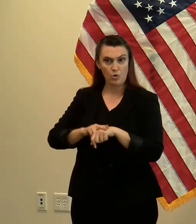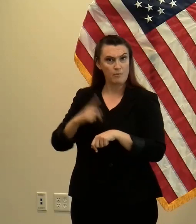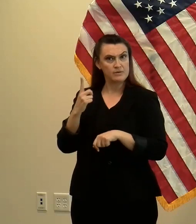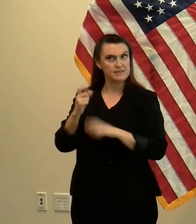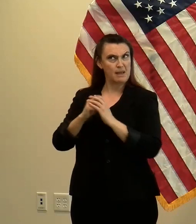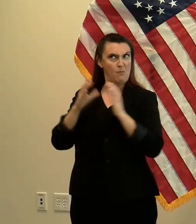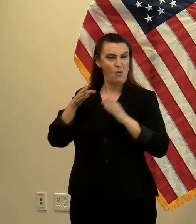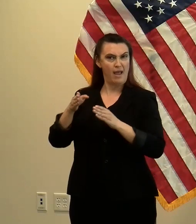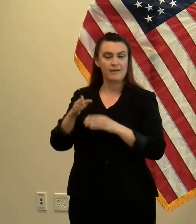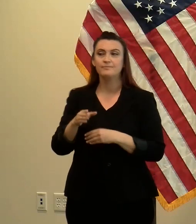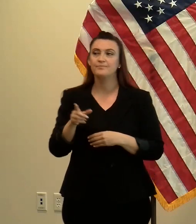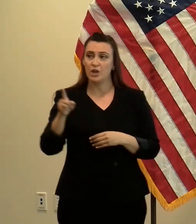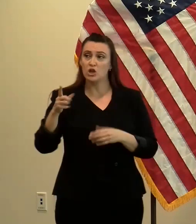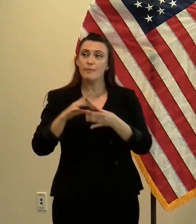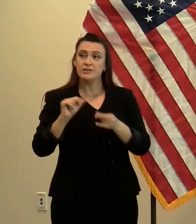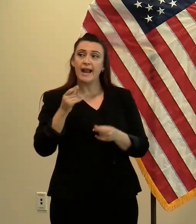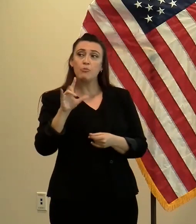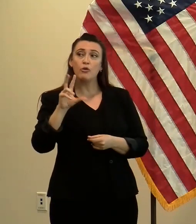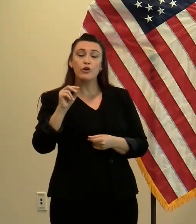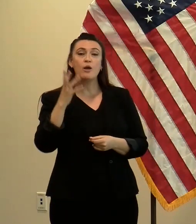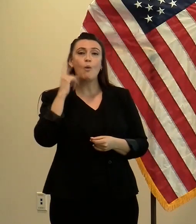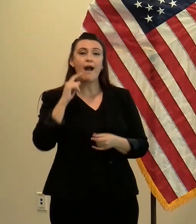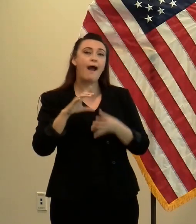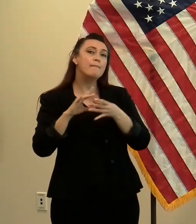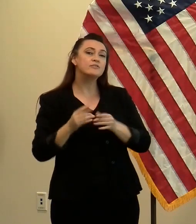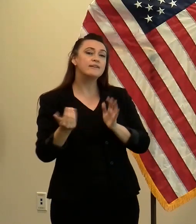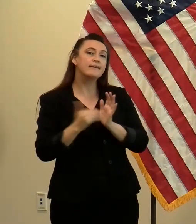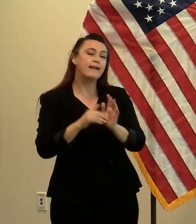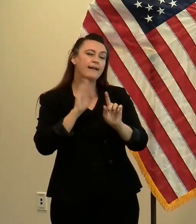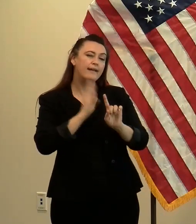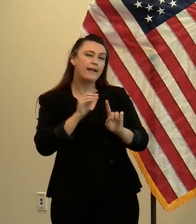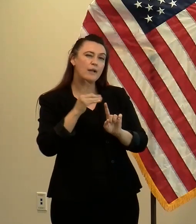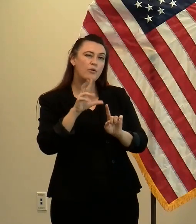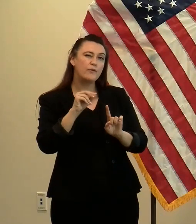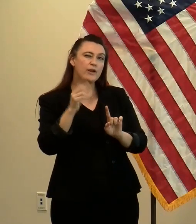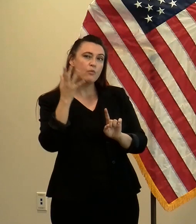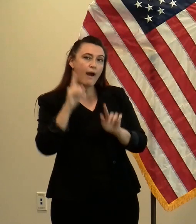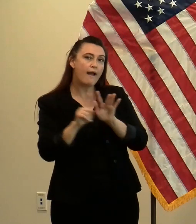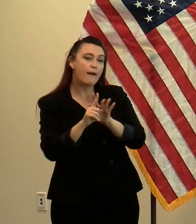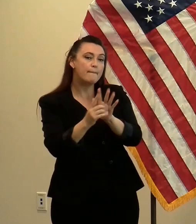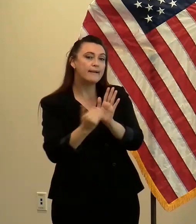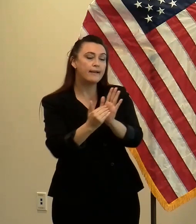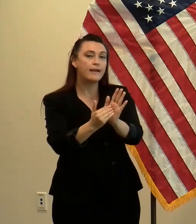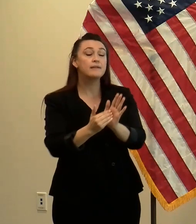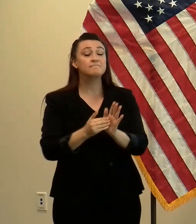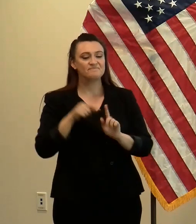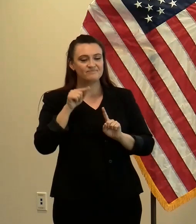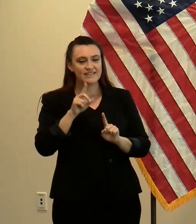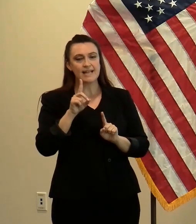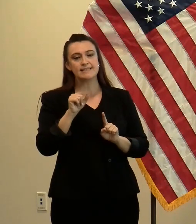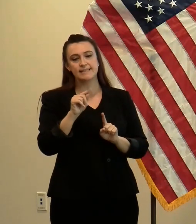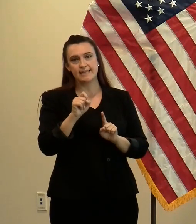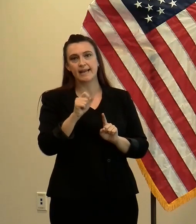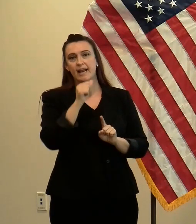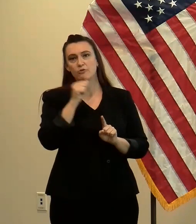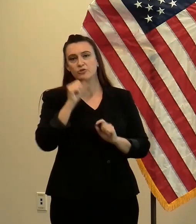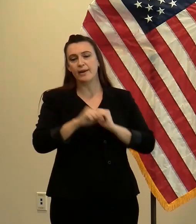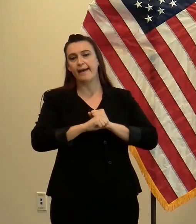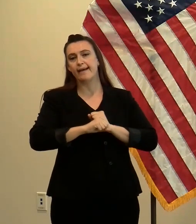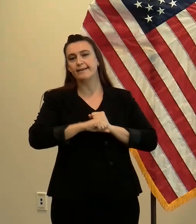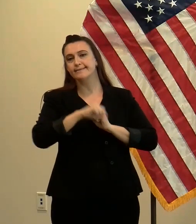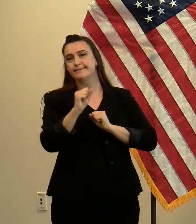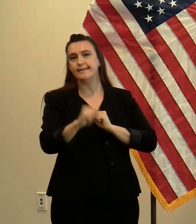So Bram, you mentioned April 30th, and the reason that I've pointed that date out several times is that is the date that Arizona